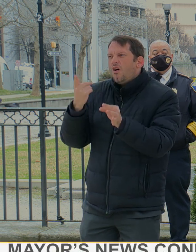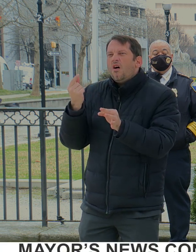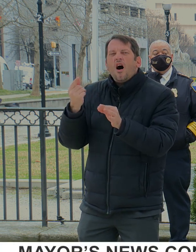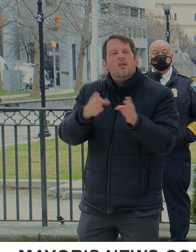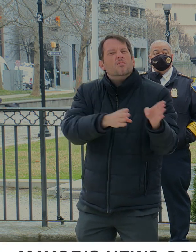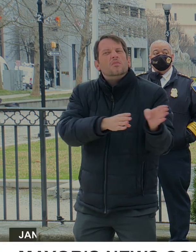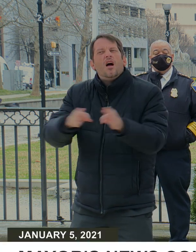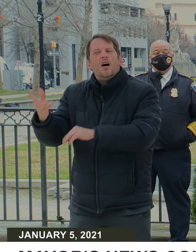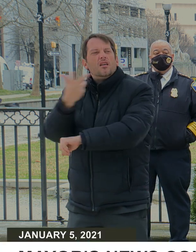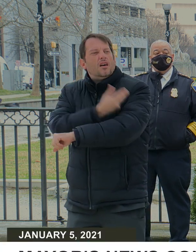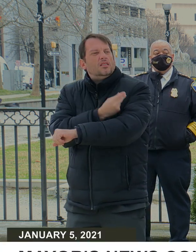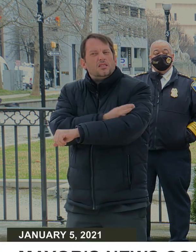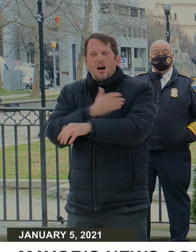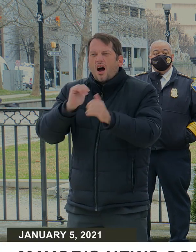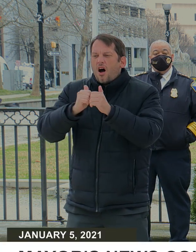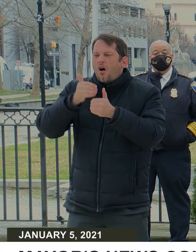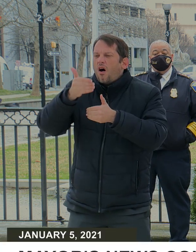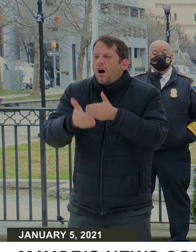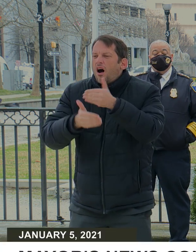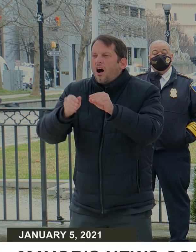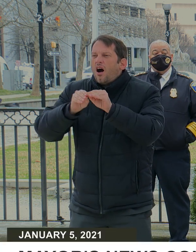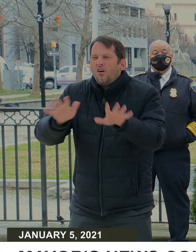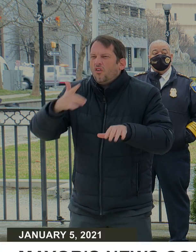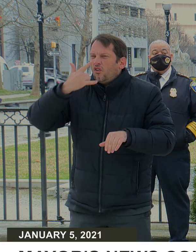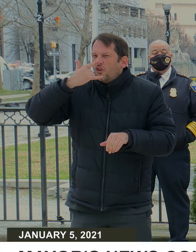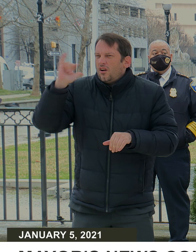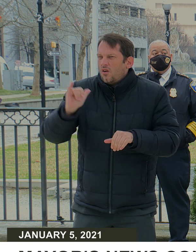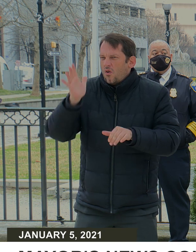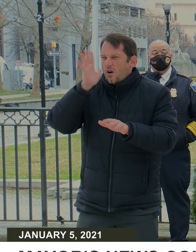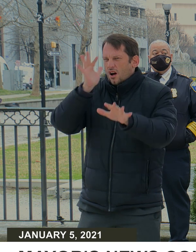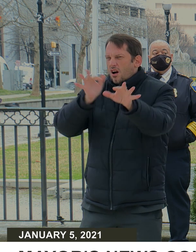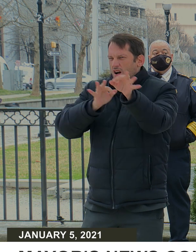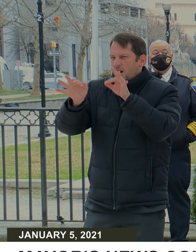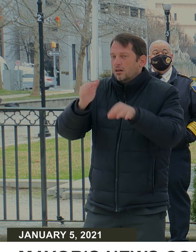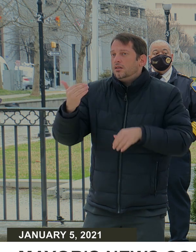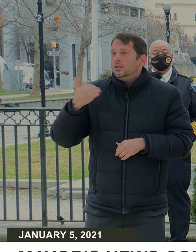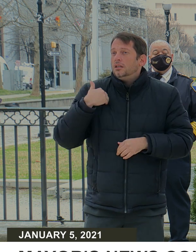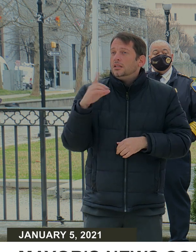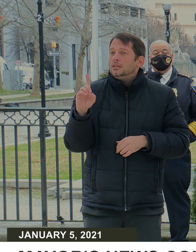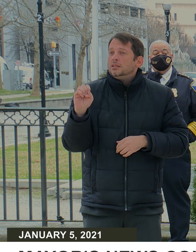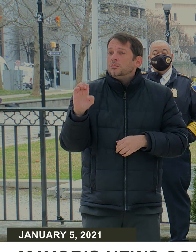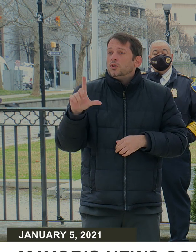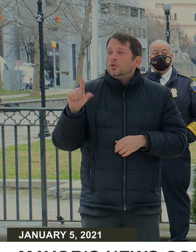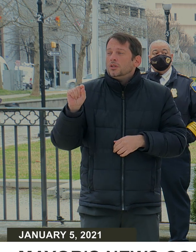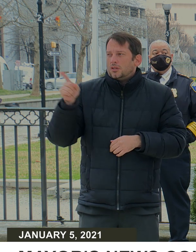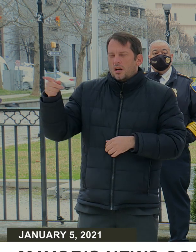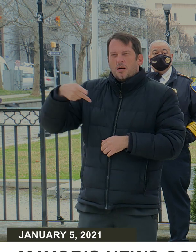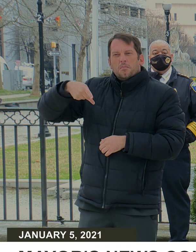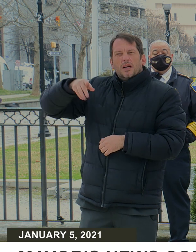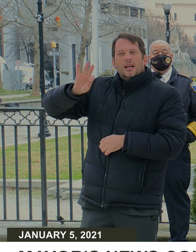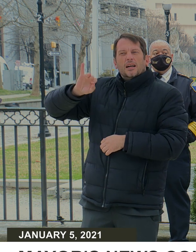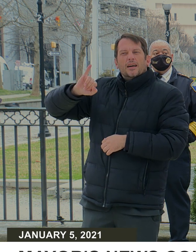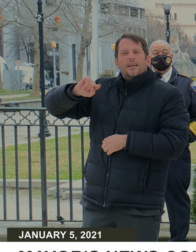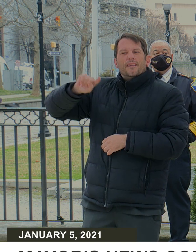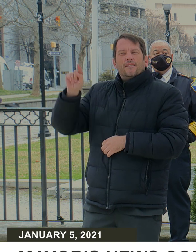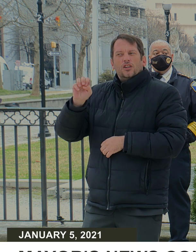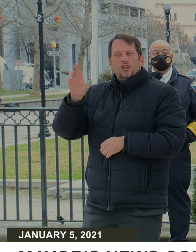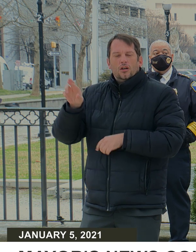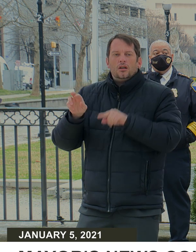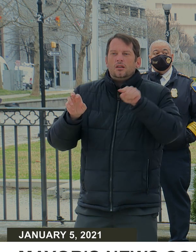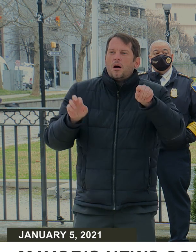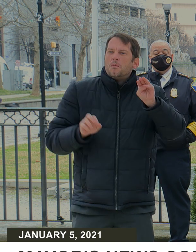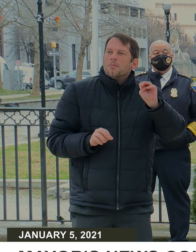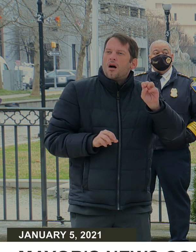Baltimore. In December of 2020, pharmaceutical companies Pfizer and Moderna were granted emergency use